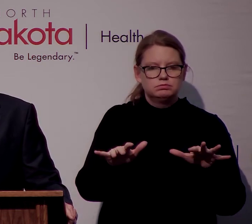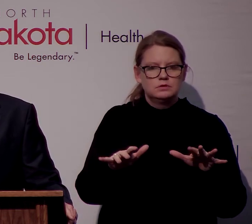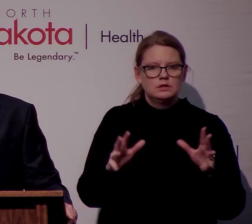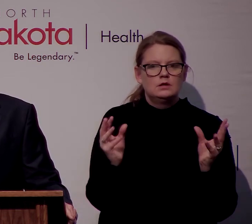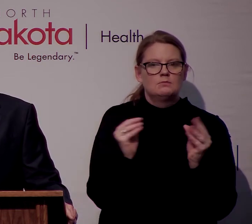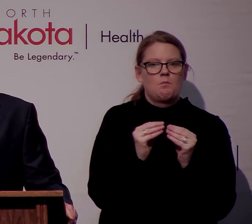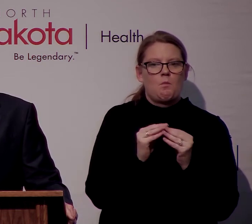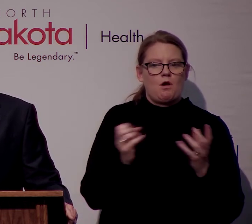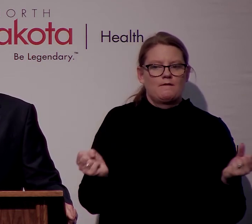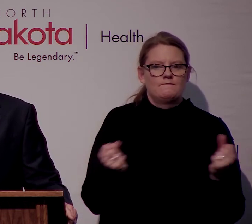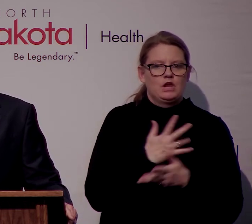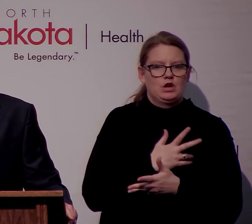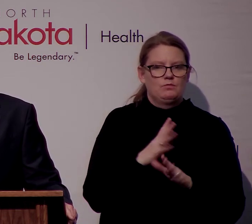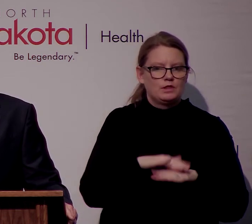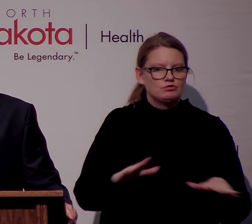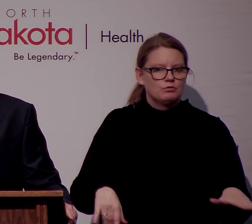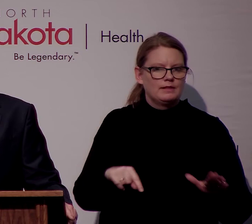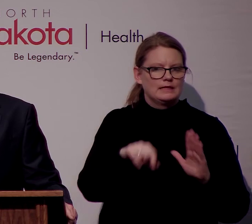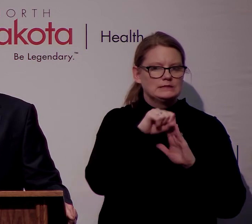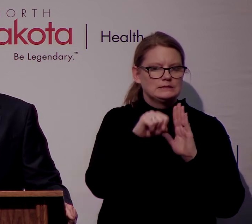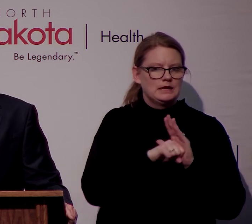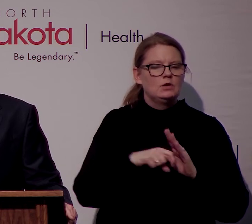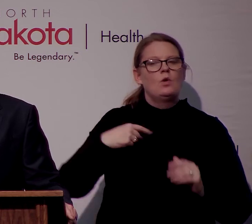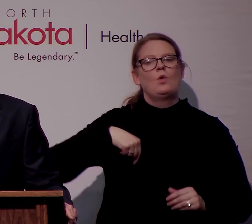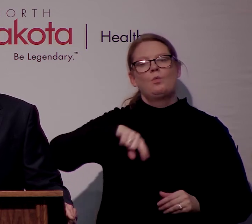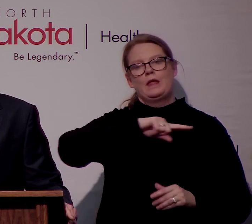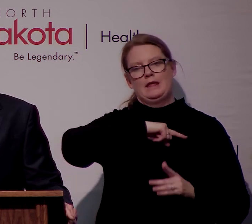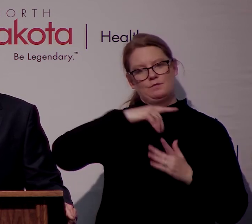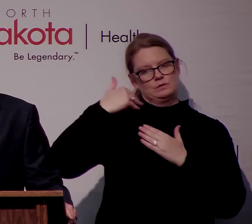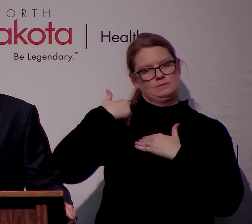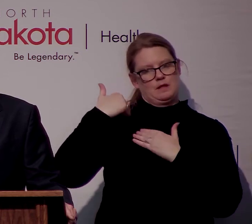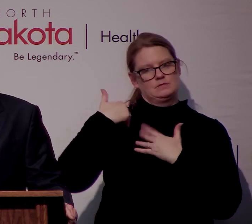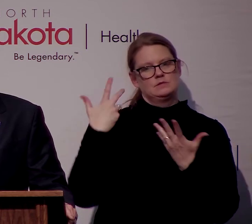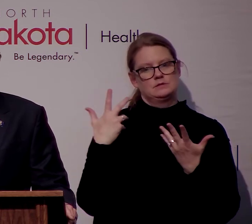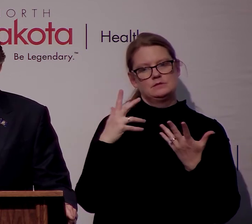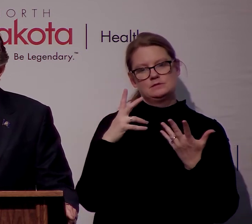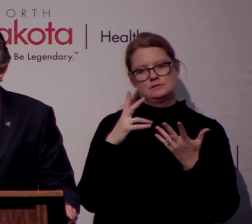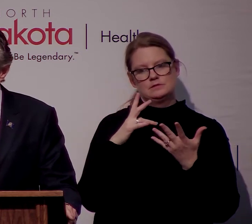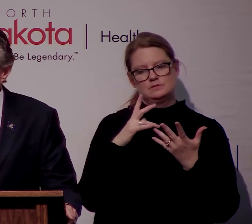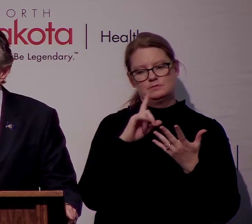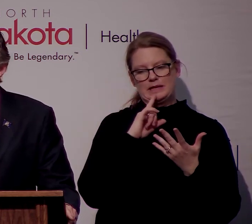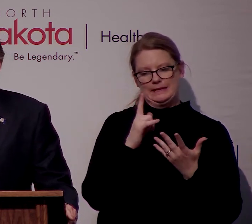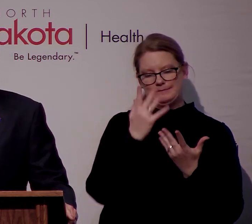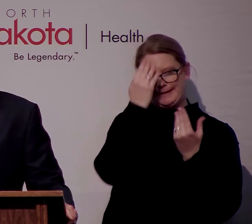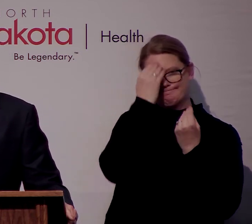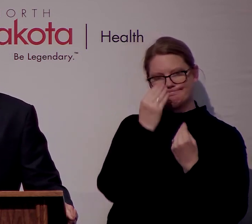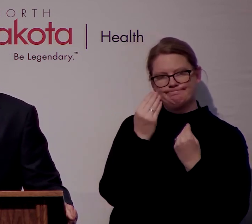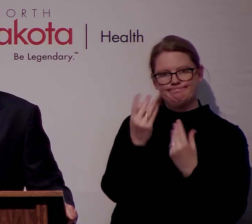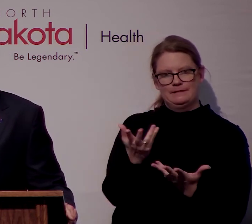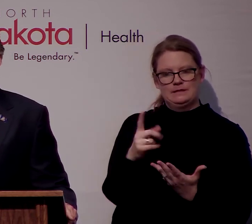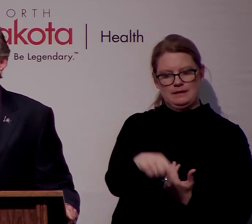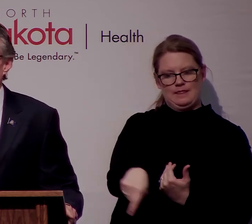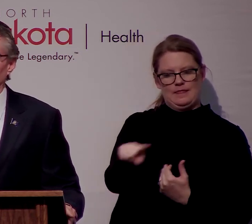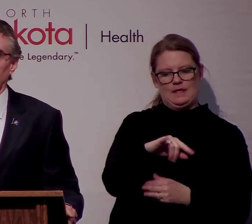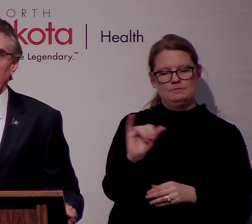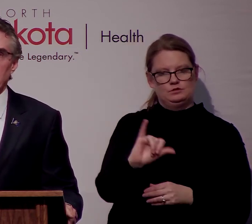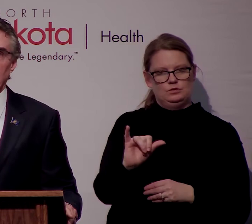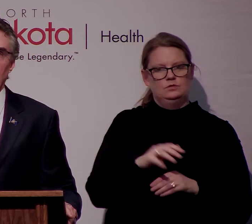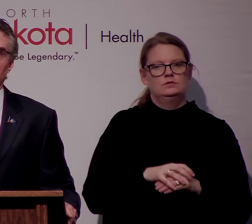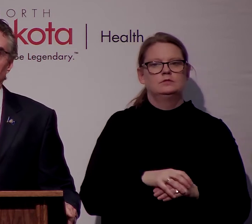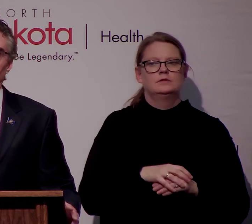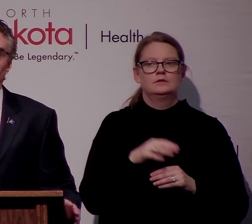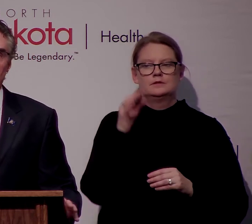children of our state, because we have a responsibility to them to message accurately to them as well. And so with that,